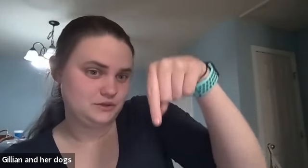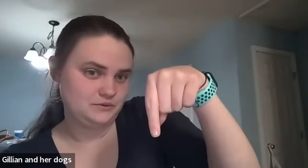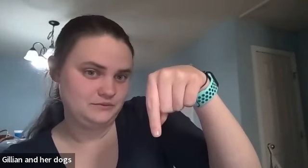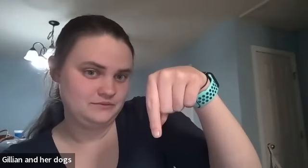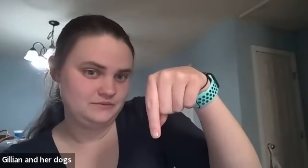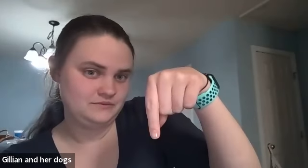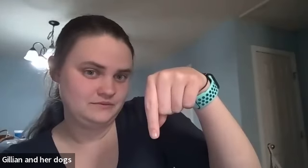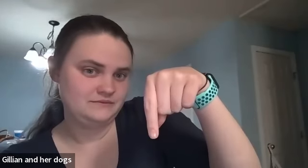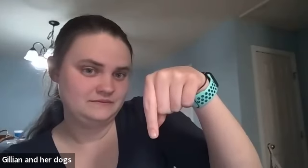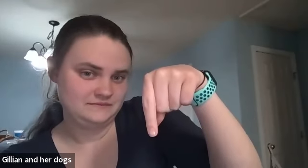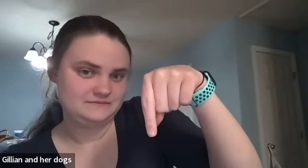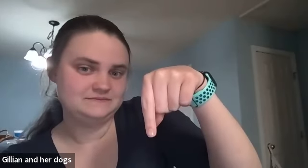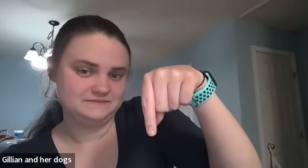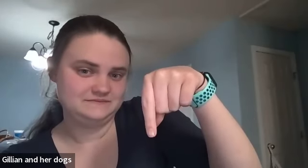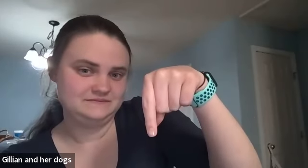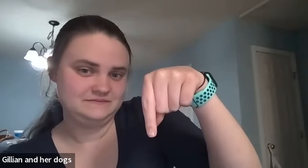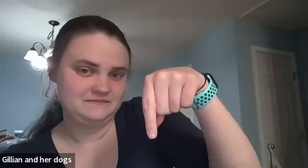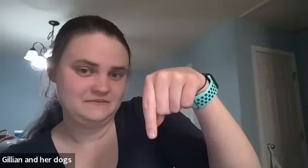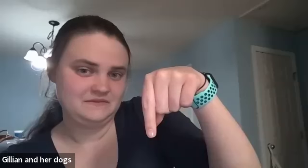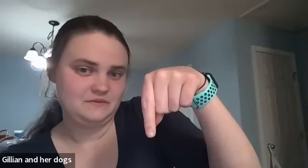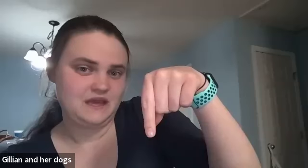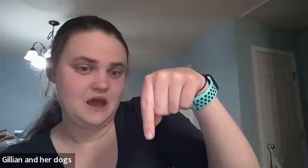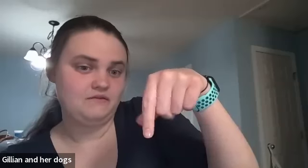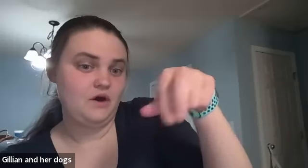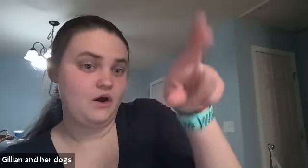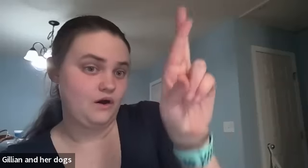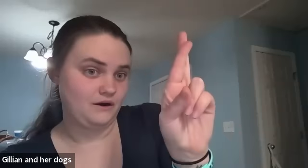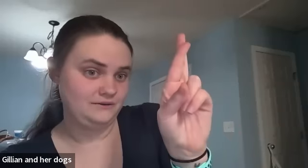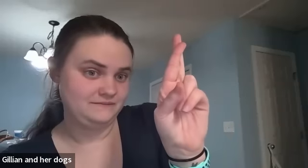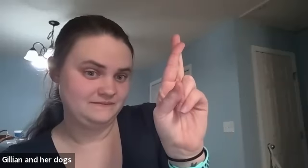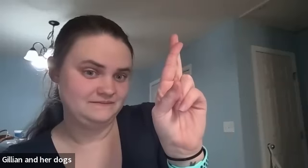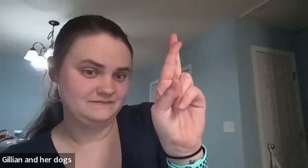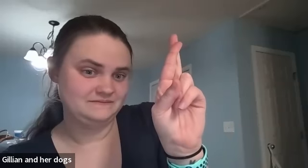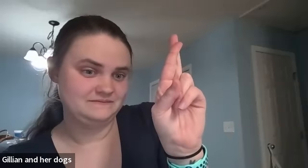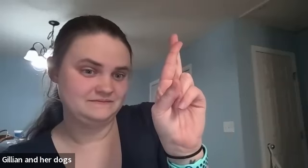Q. Then we have R.